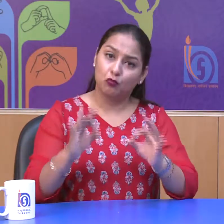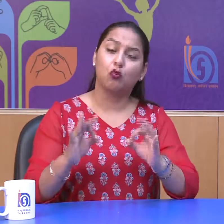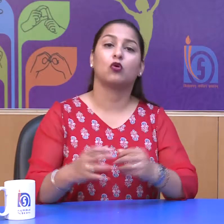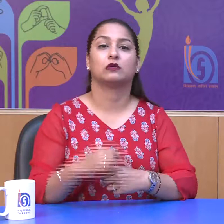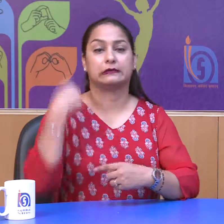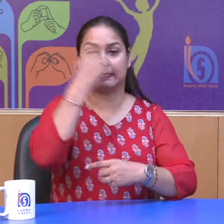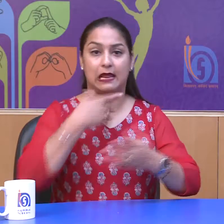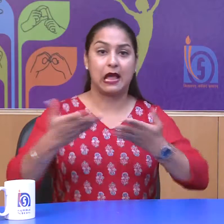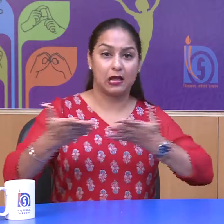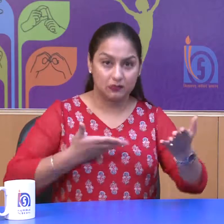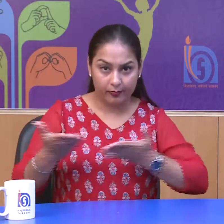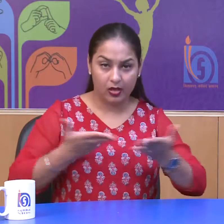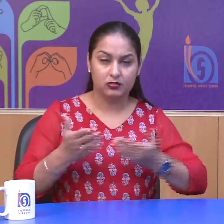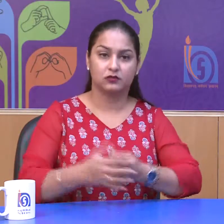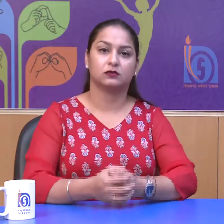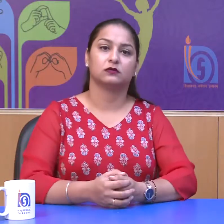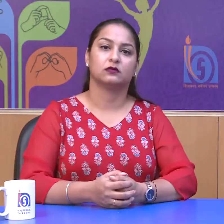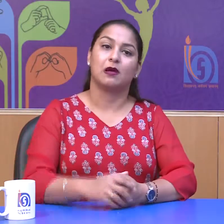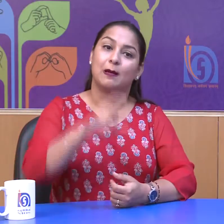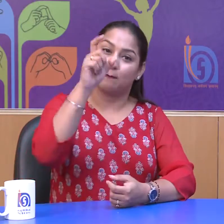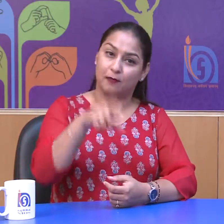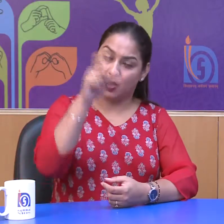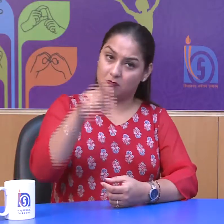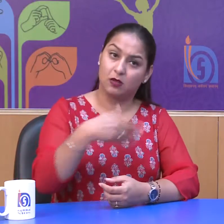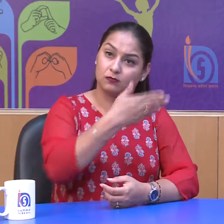expressions of public opinion.